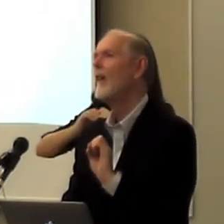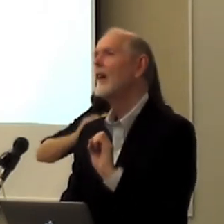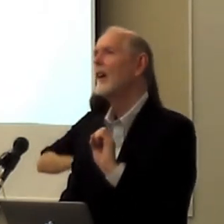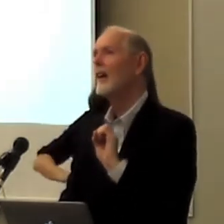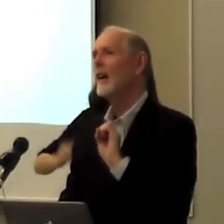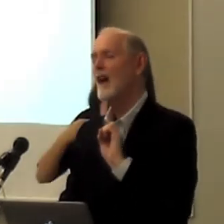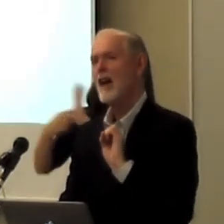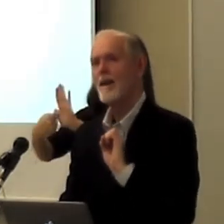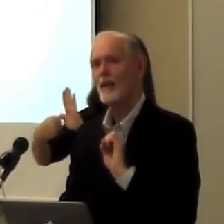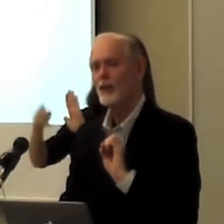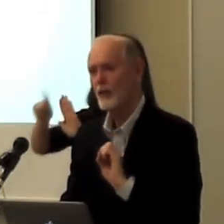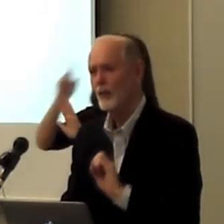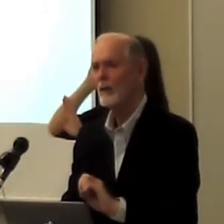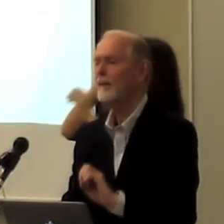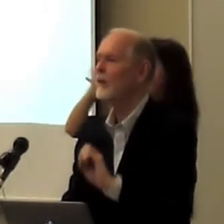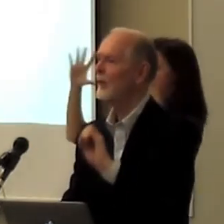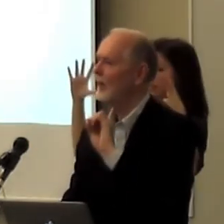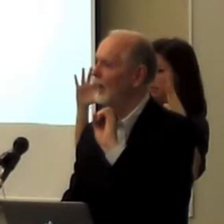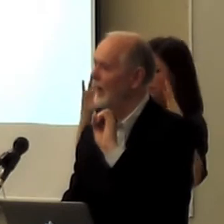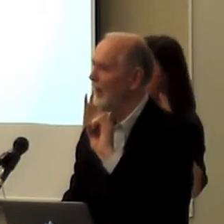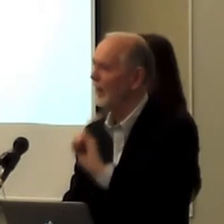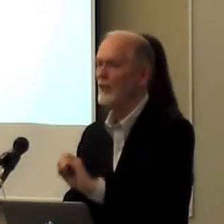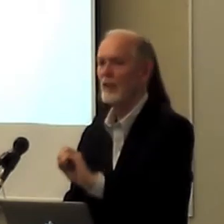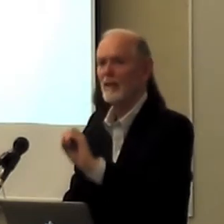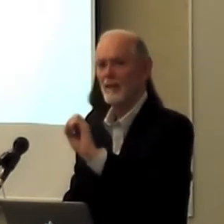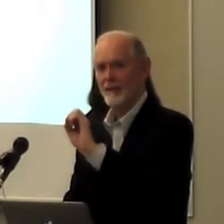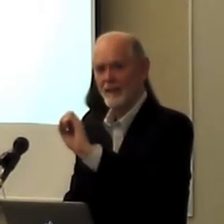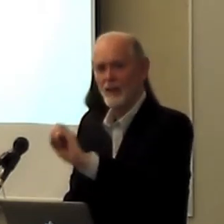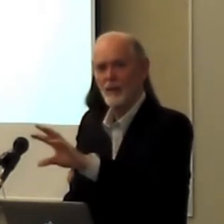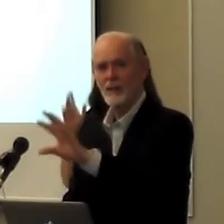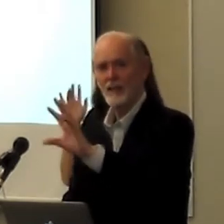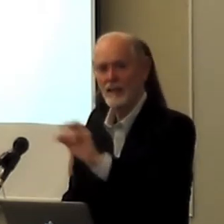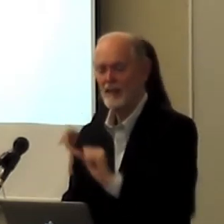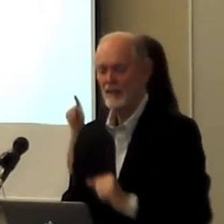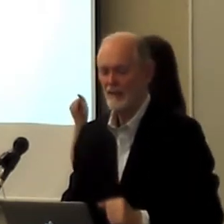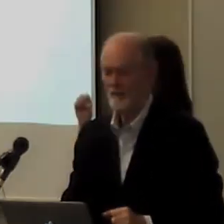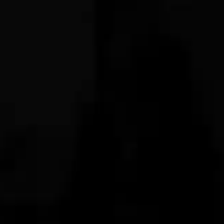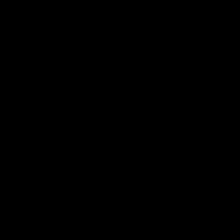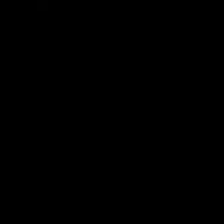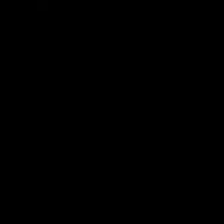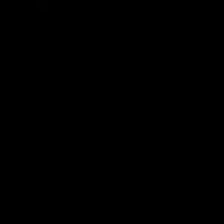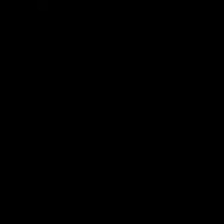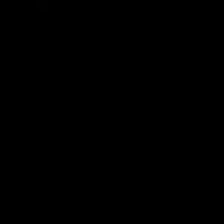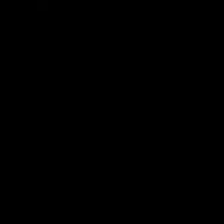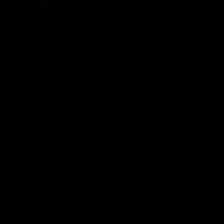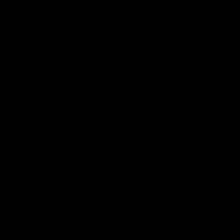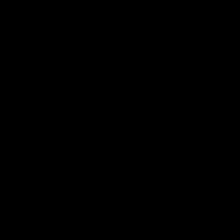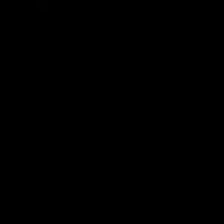great tool for engaging the students and understanding it.